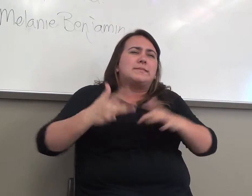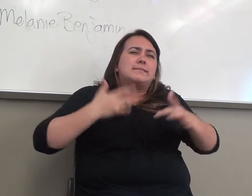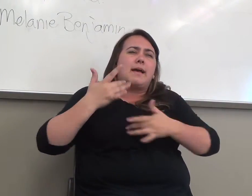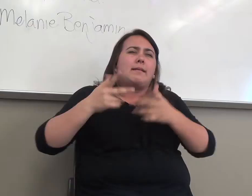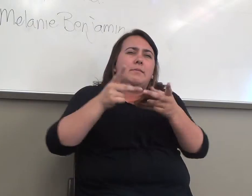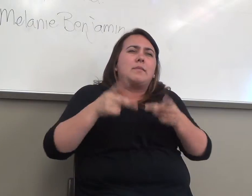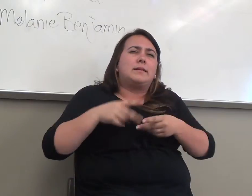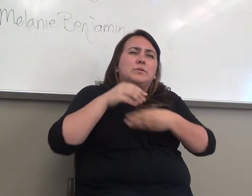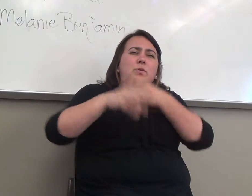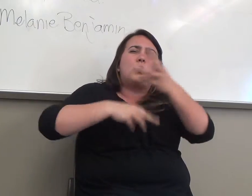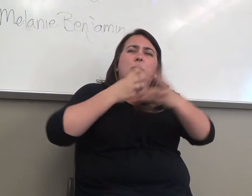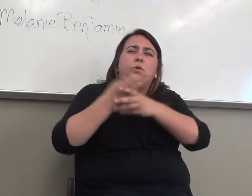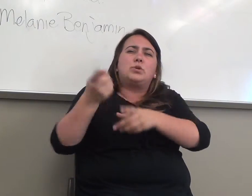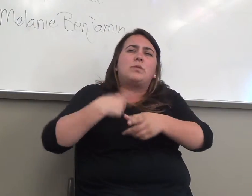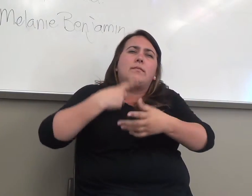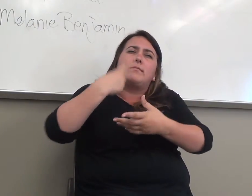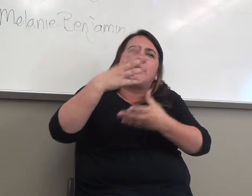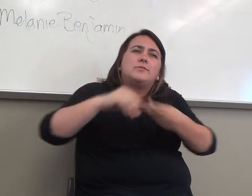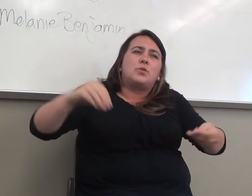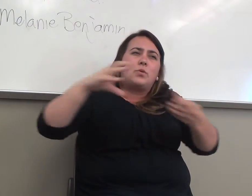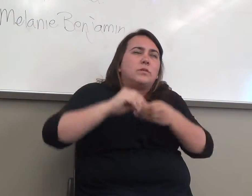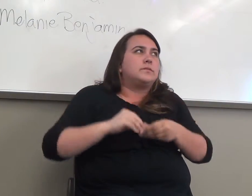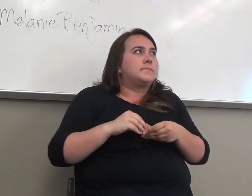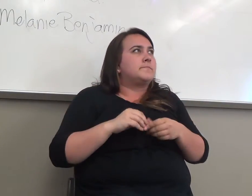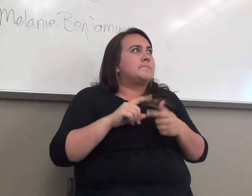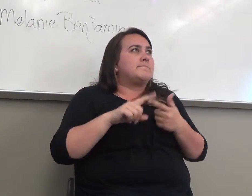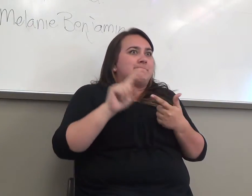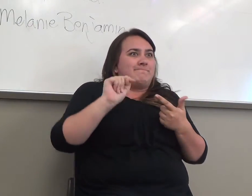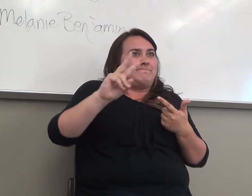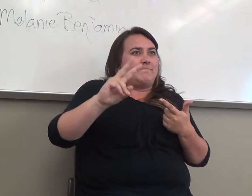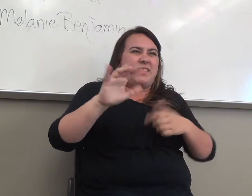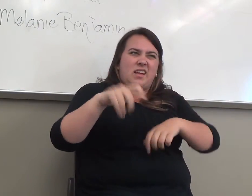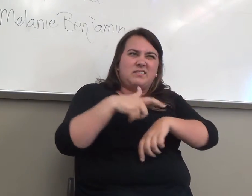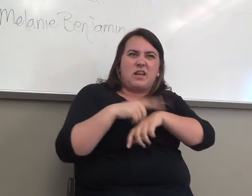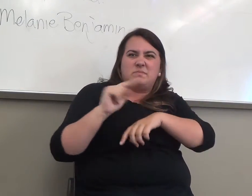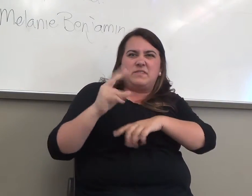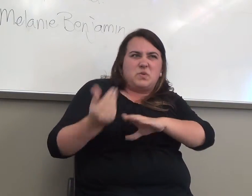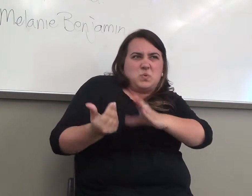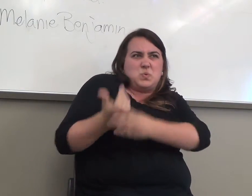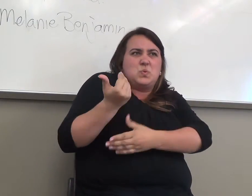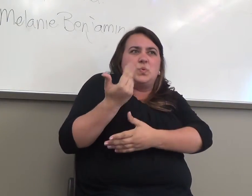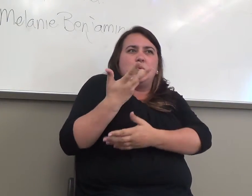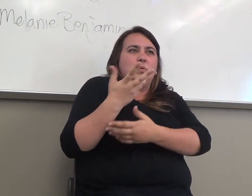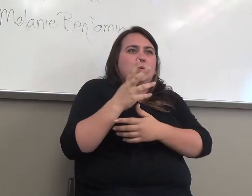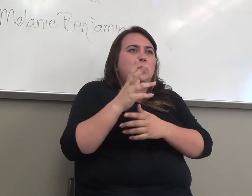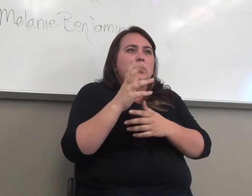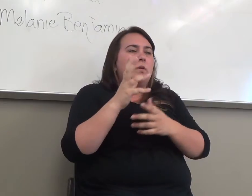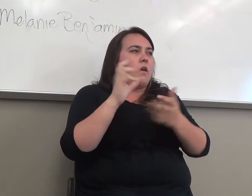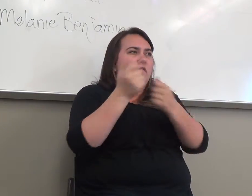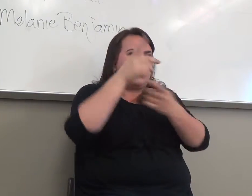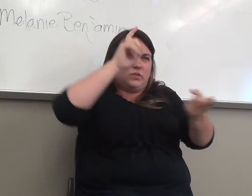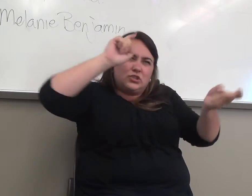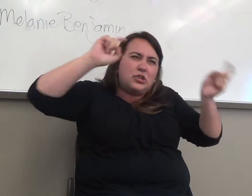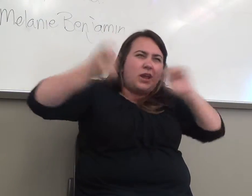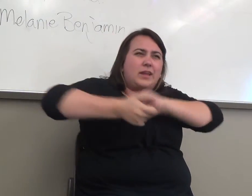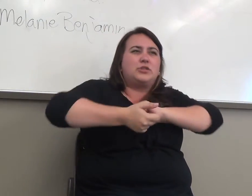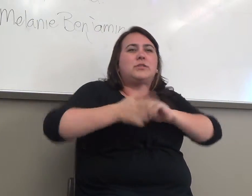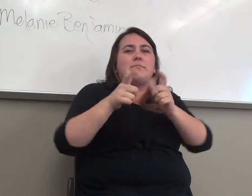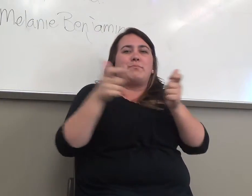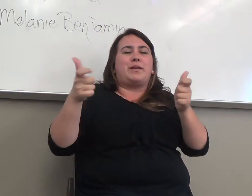that? Television was transforming America, and all the major networks were from New York, so this is old. That's